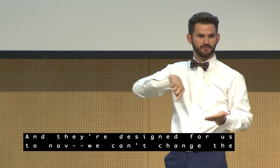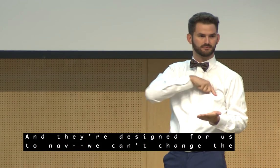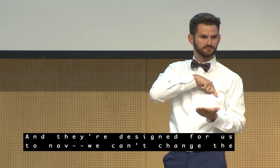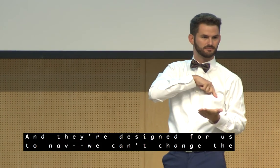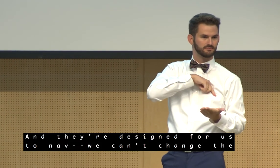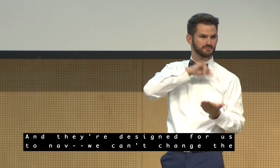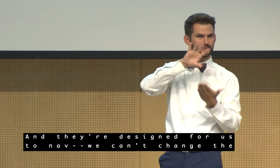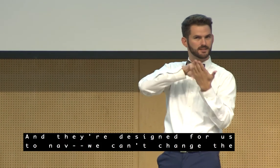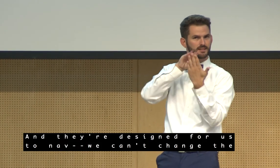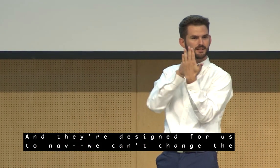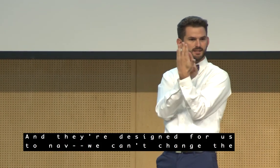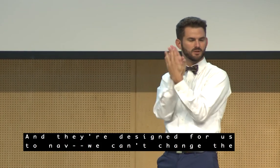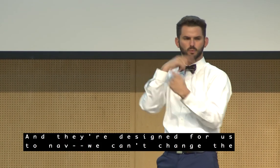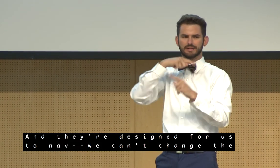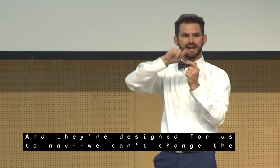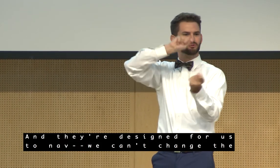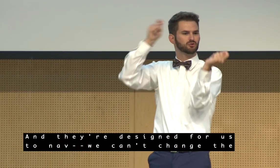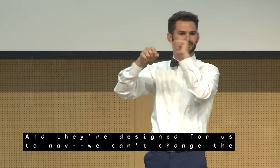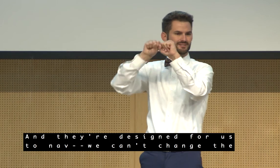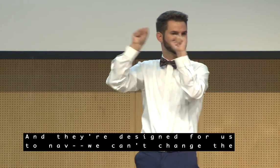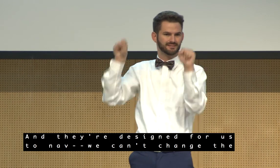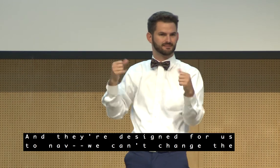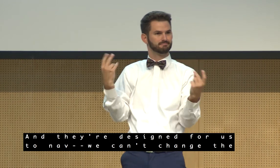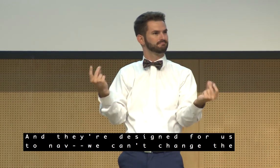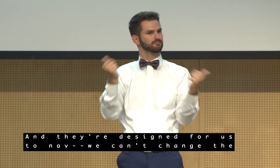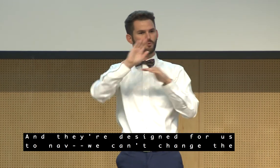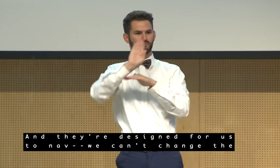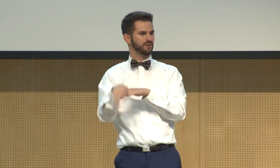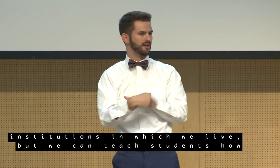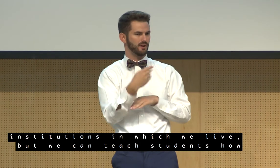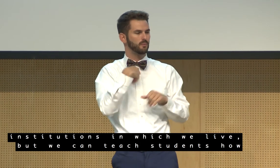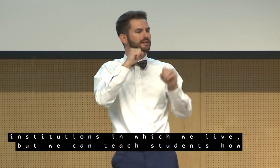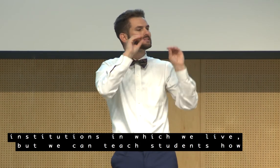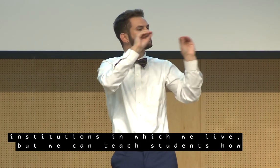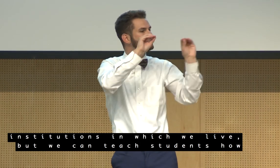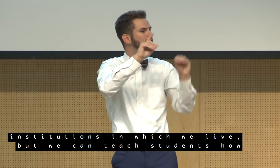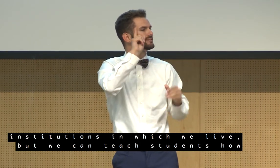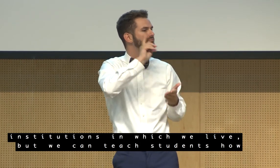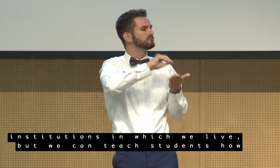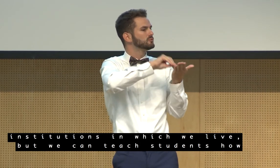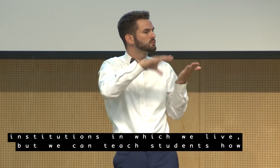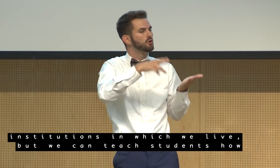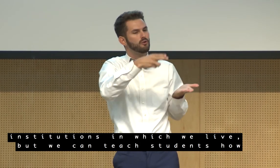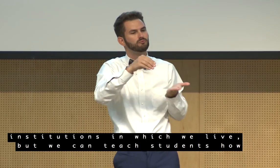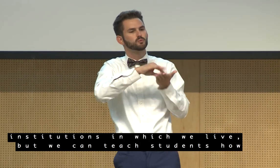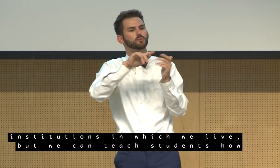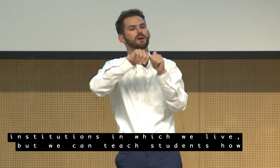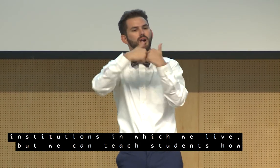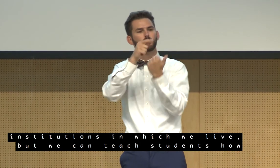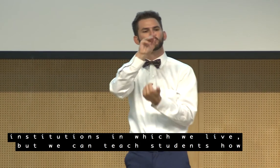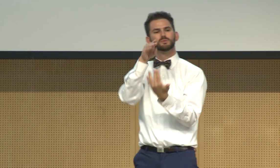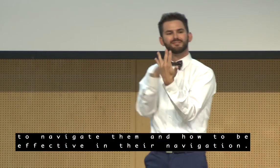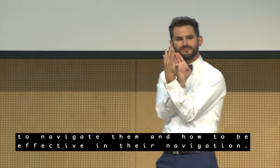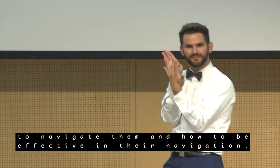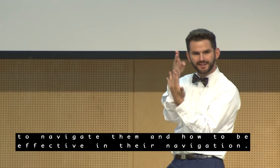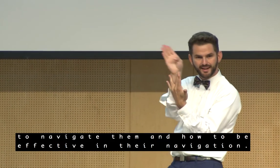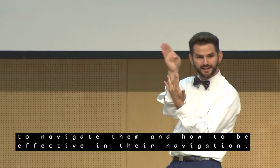And they're designed for us to we can't change the institutions in which we live, but we can teach students how to navigate